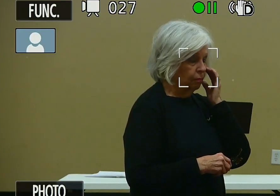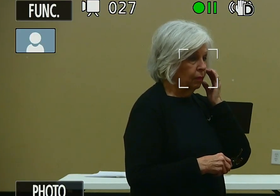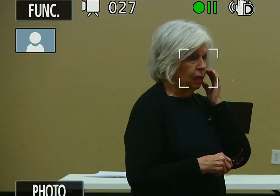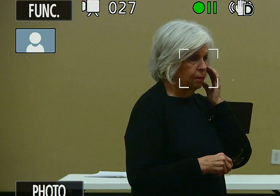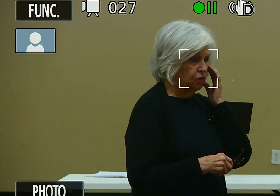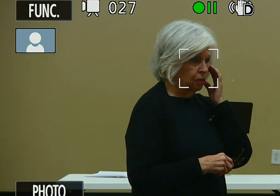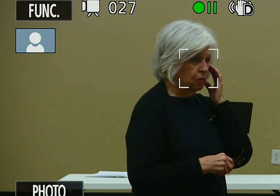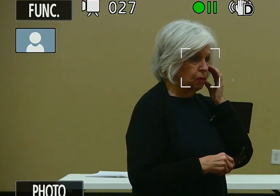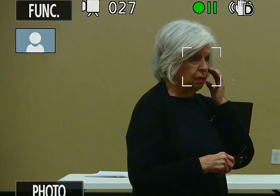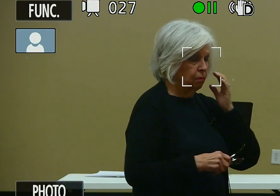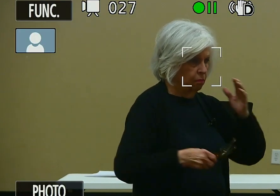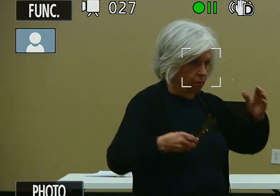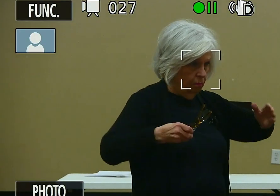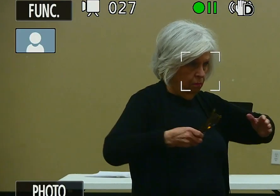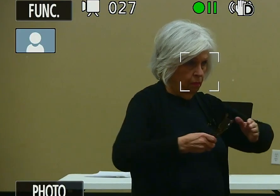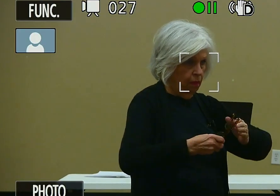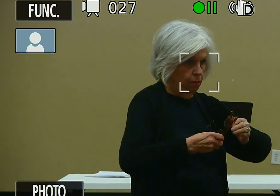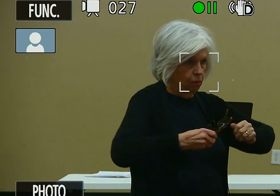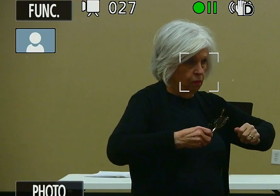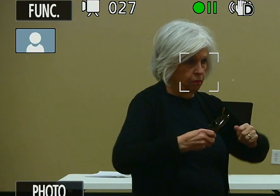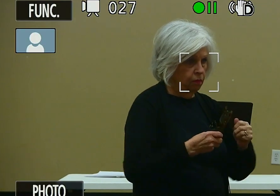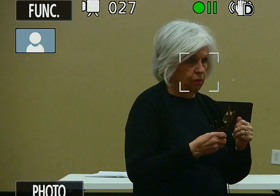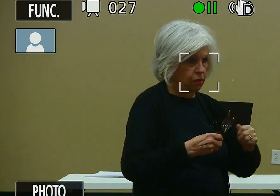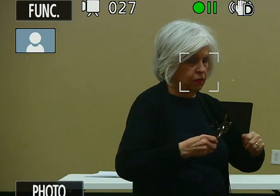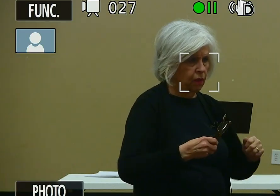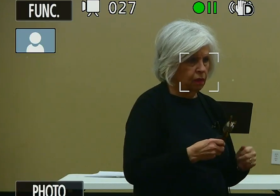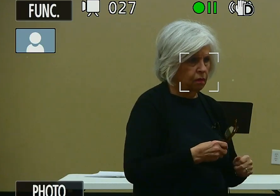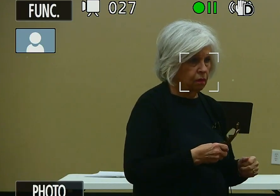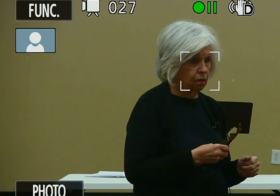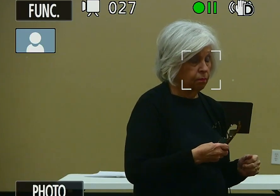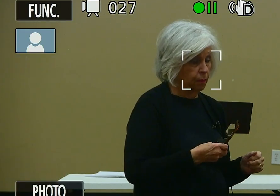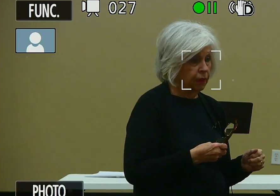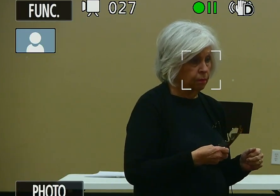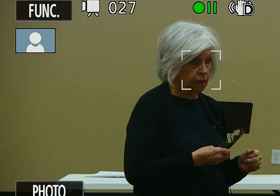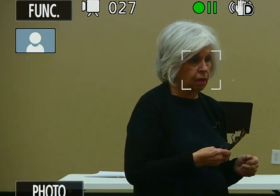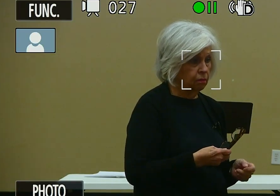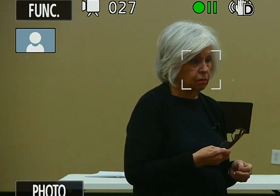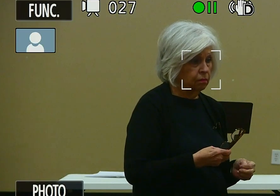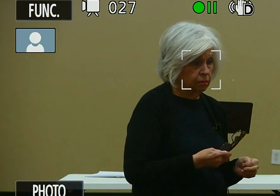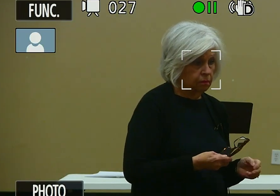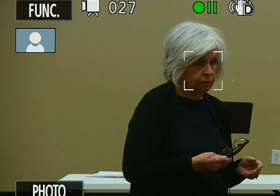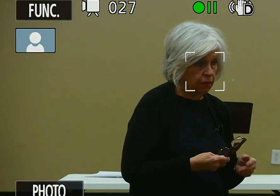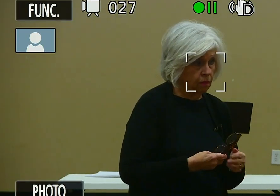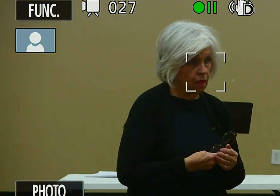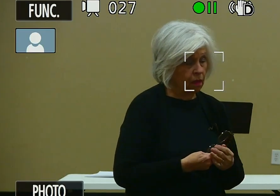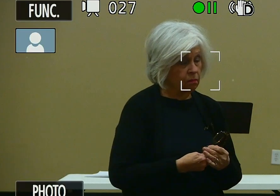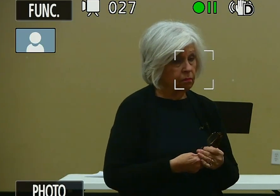Yeah, but you also need elbow room to do your sign, so, but we could do that.